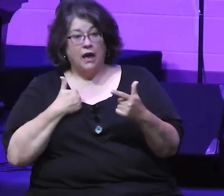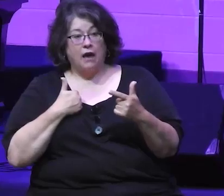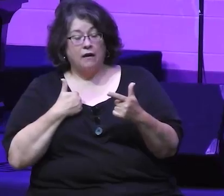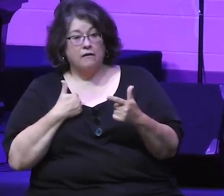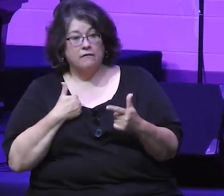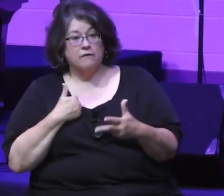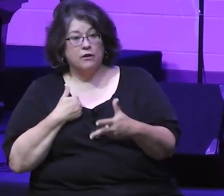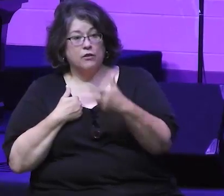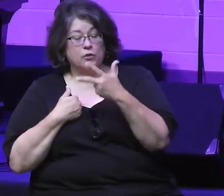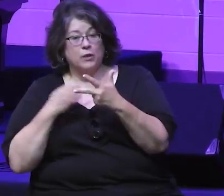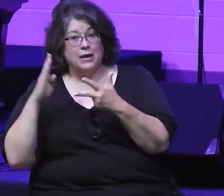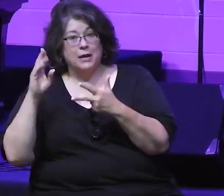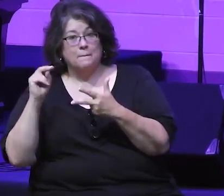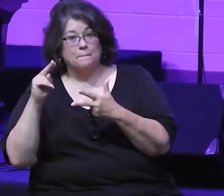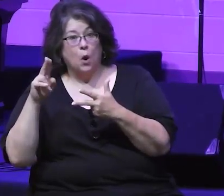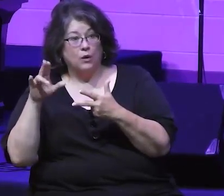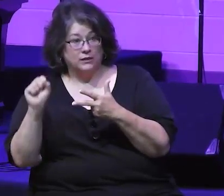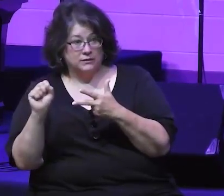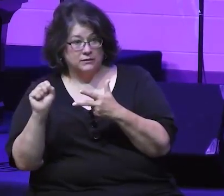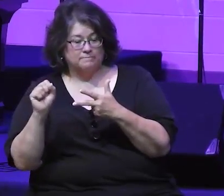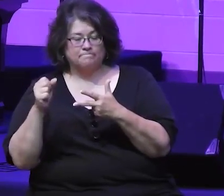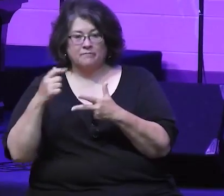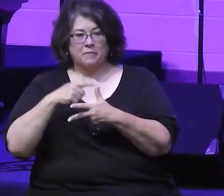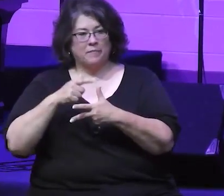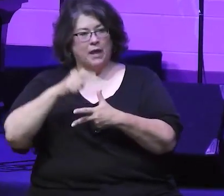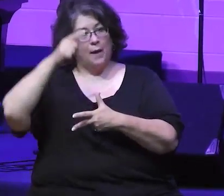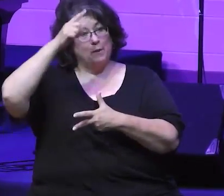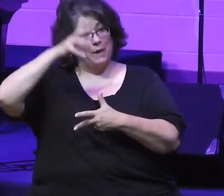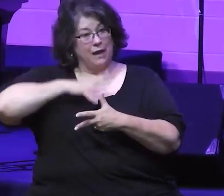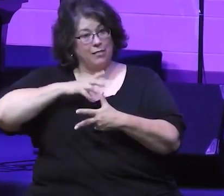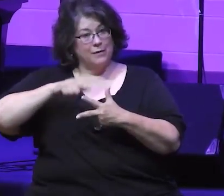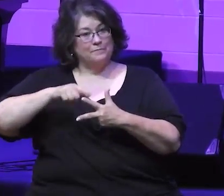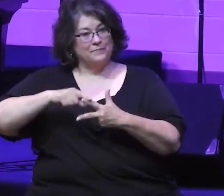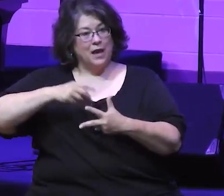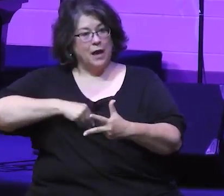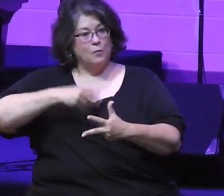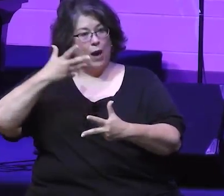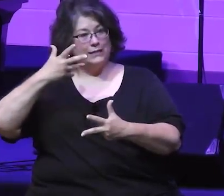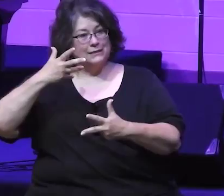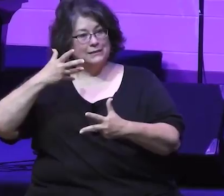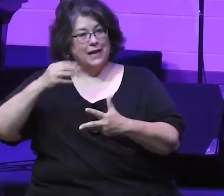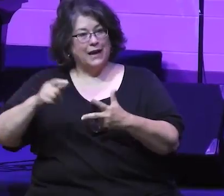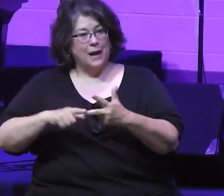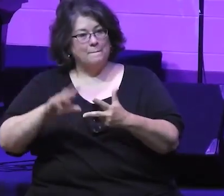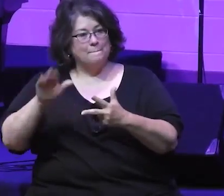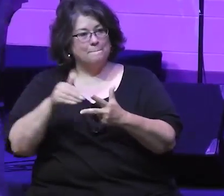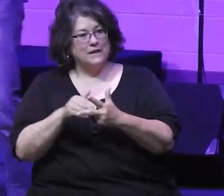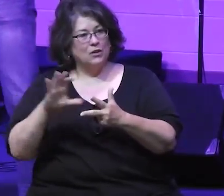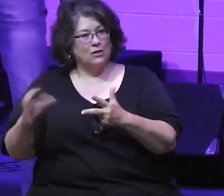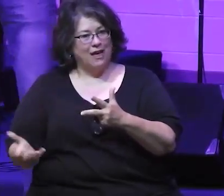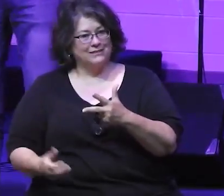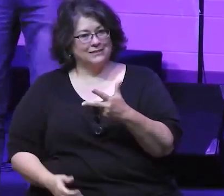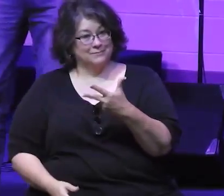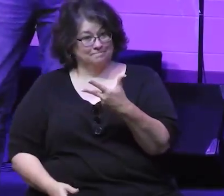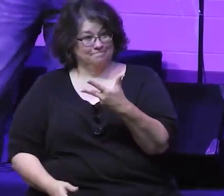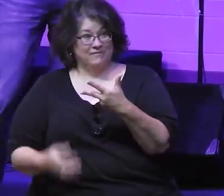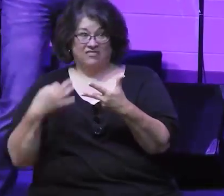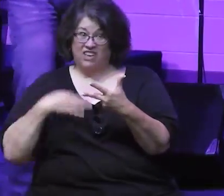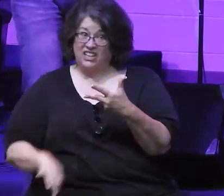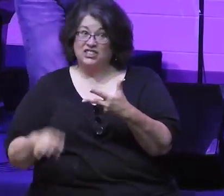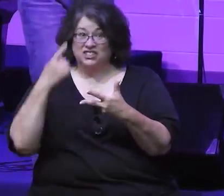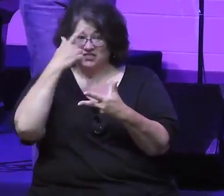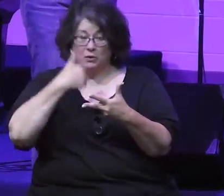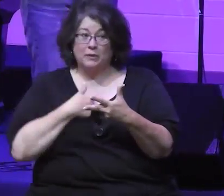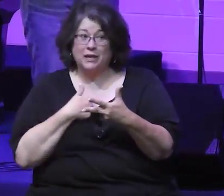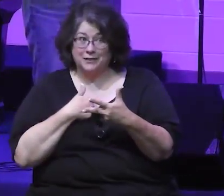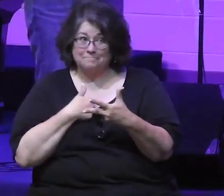game. I am a male, I'm white, and I'm middle class. And the playing